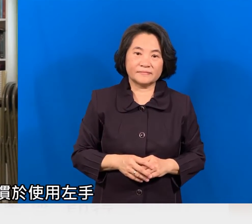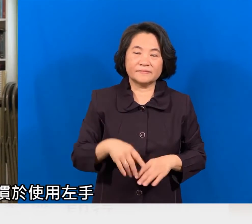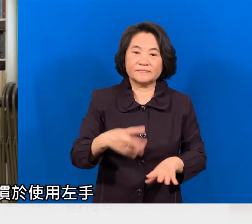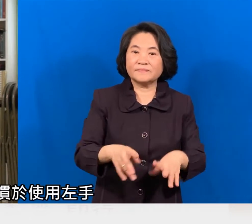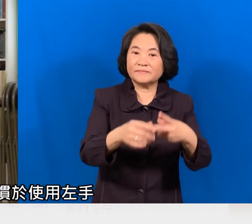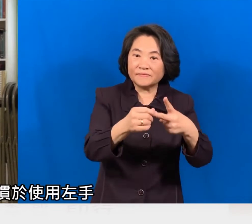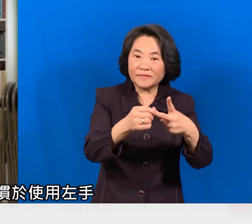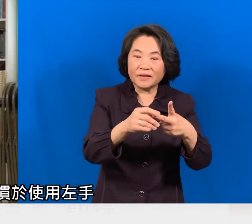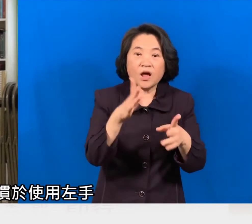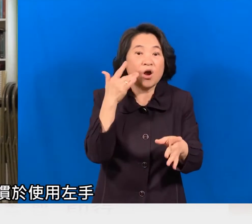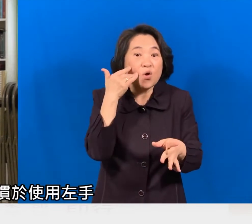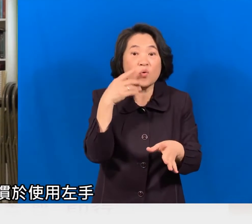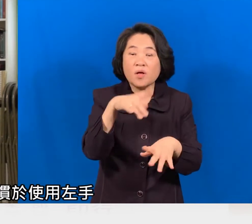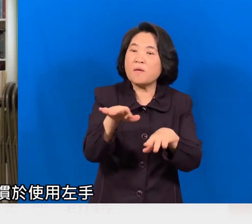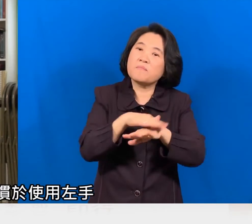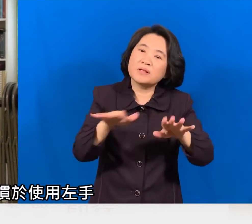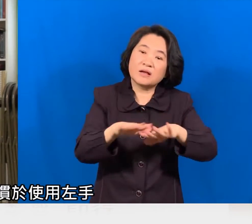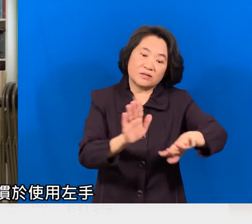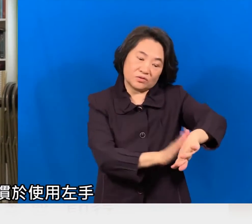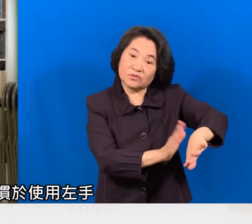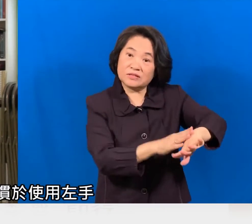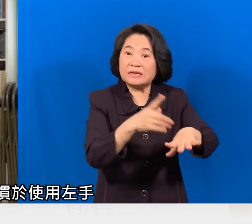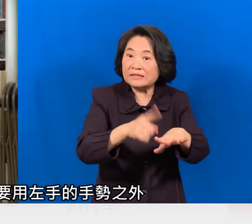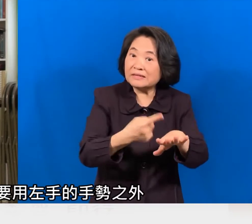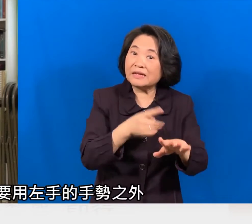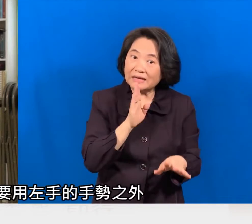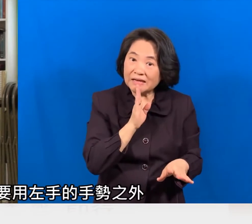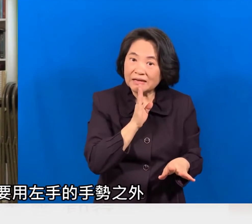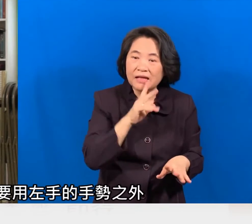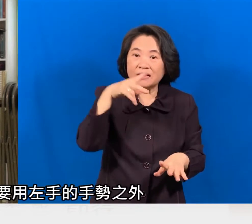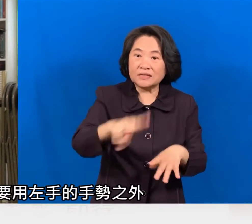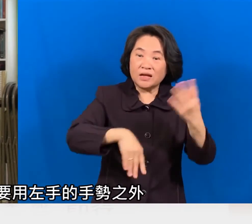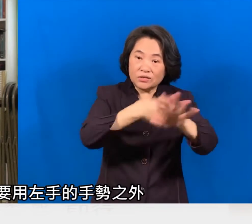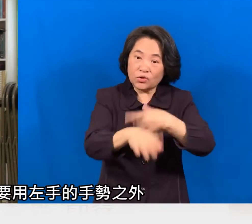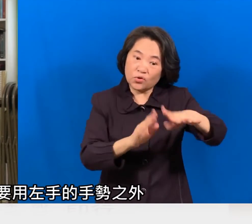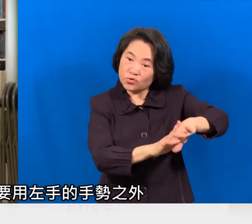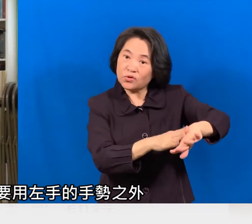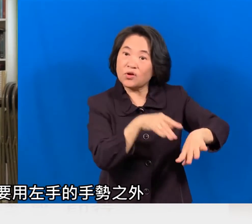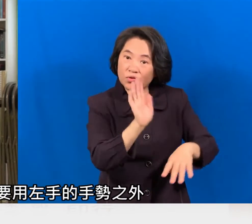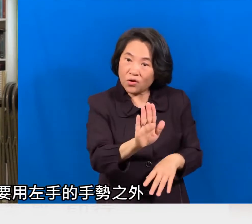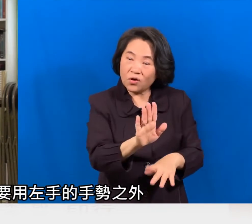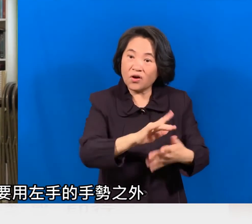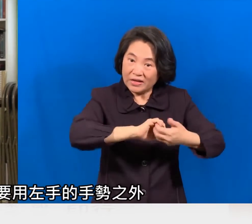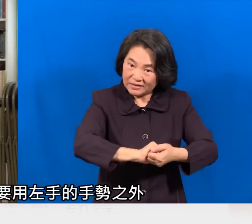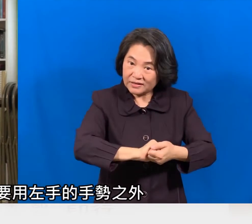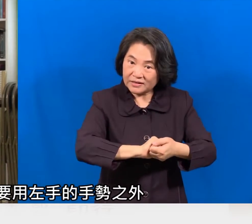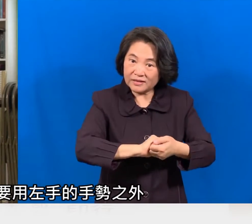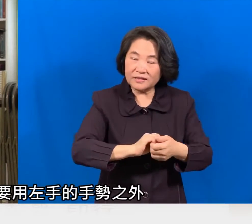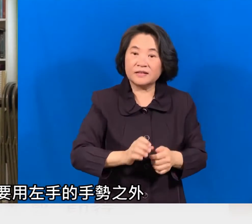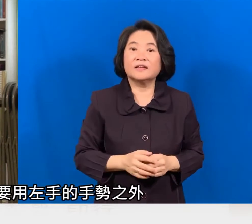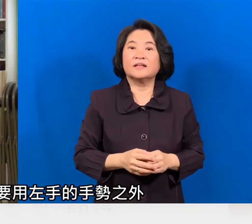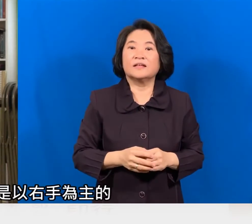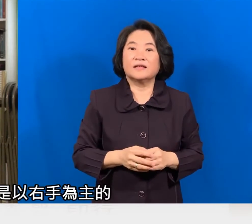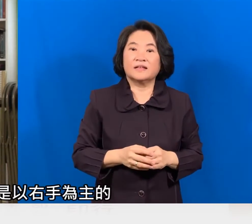2. Except for people who are left-handed, or in certain signs which especially require the use of the left